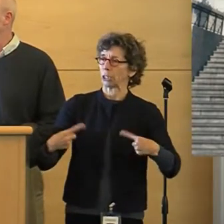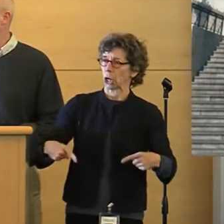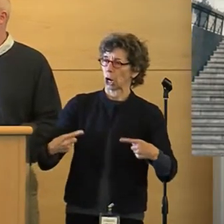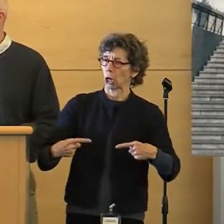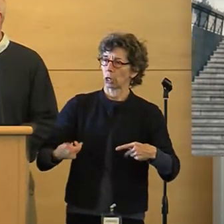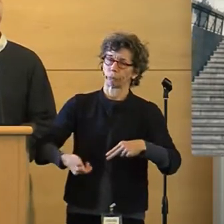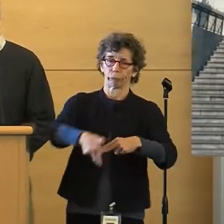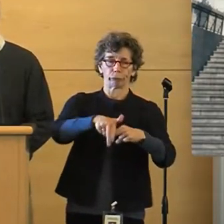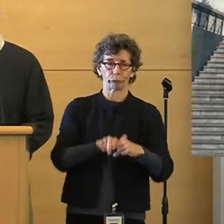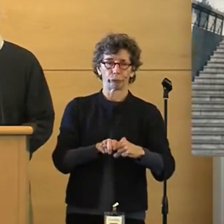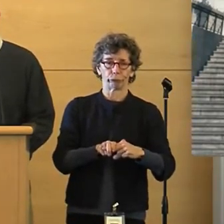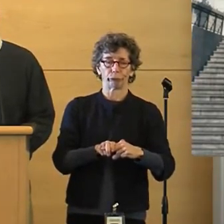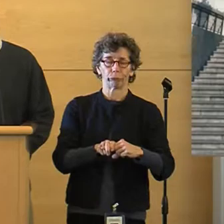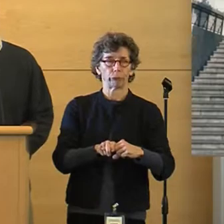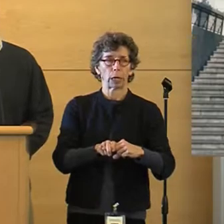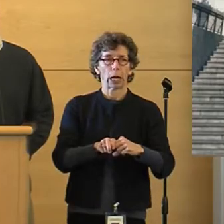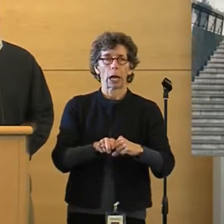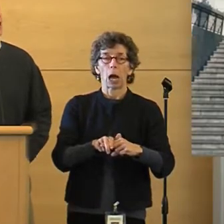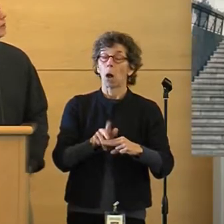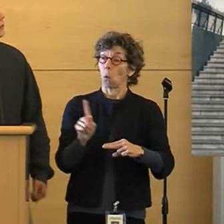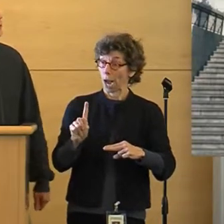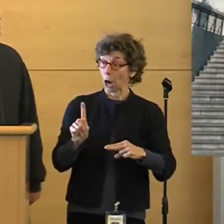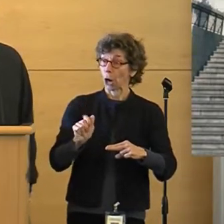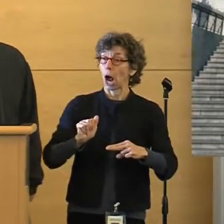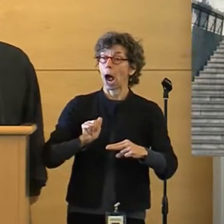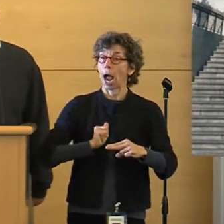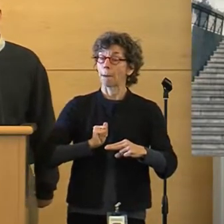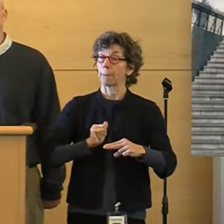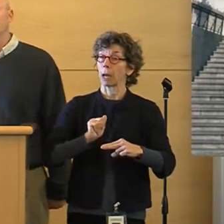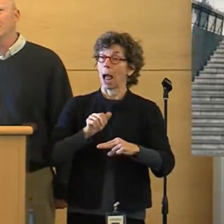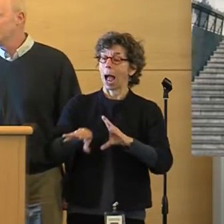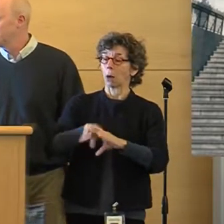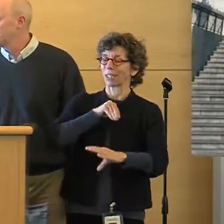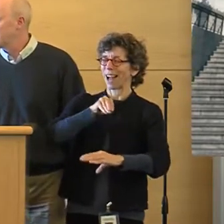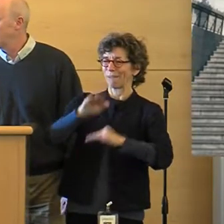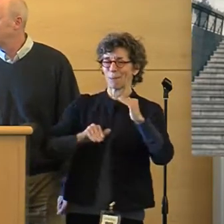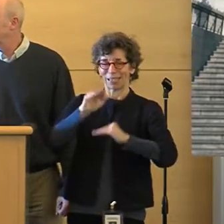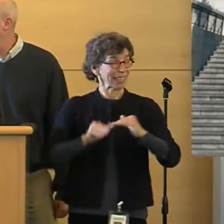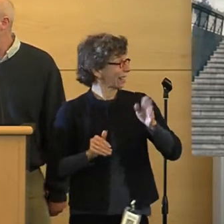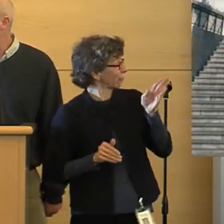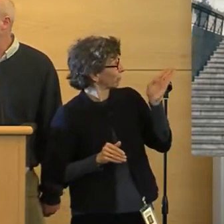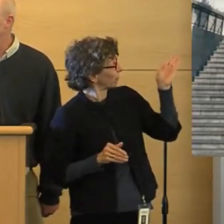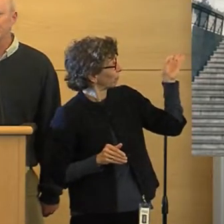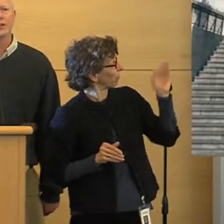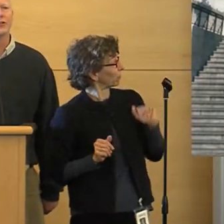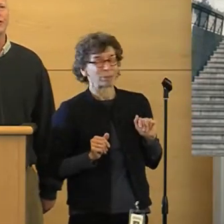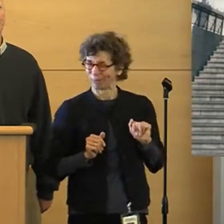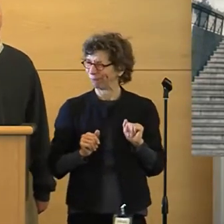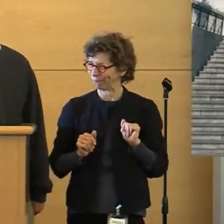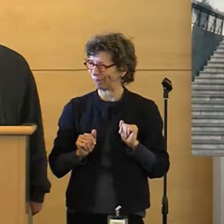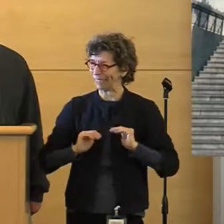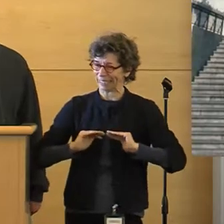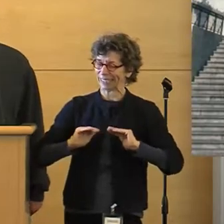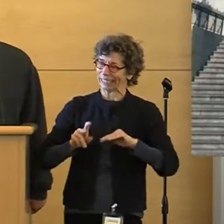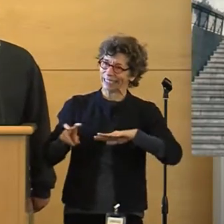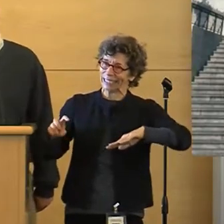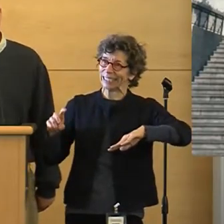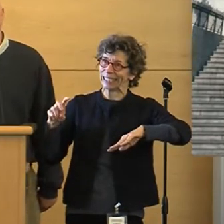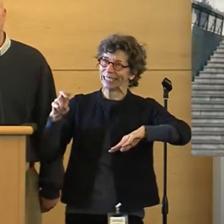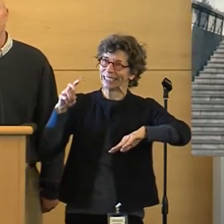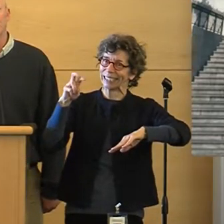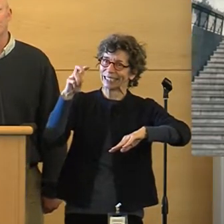not physically able to get around. So for example, let's say we've got that assistive technology. We are in need